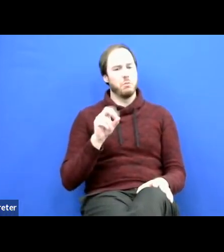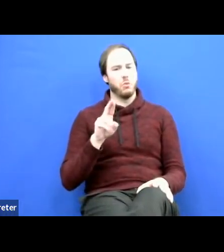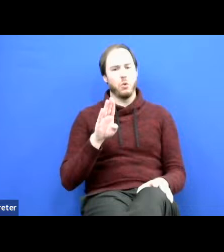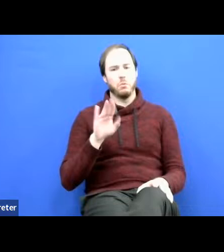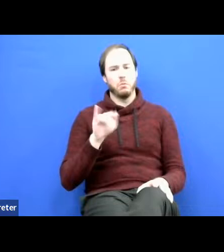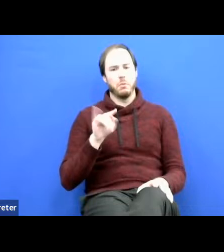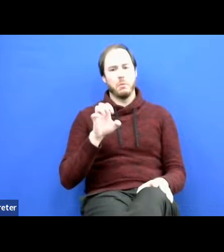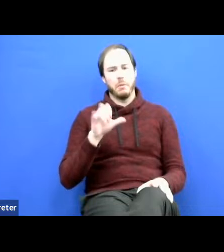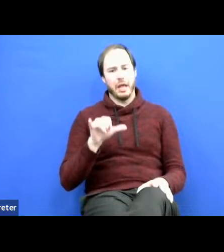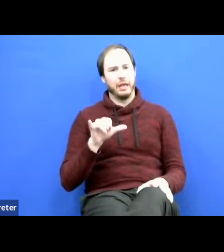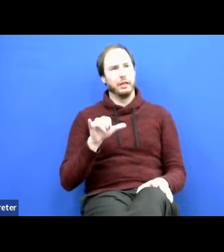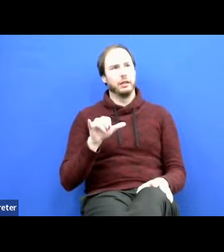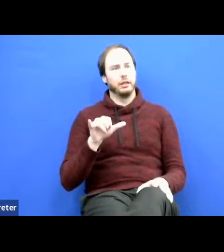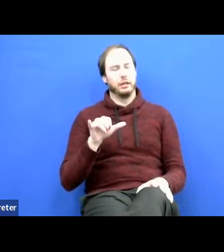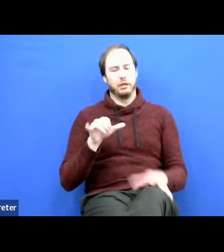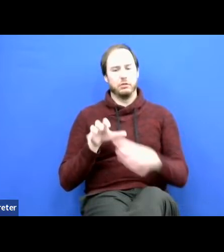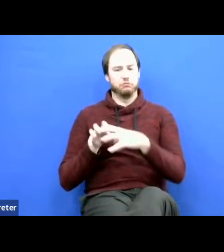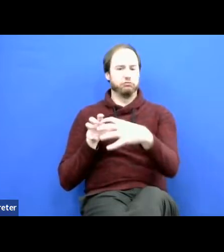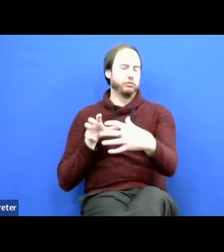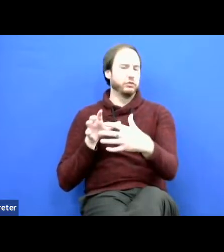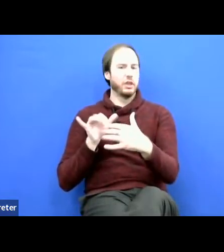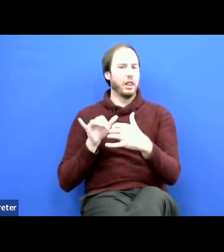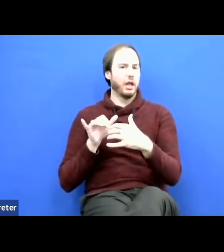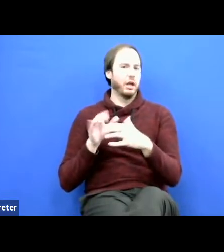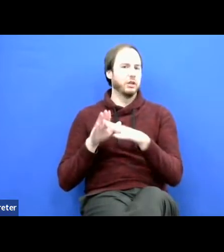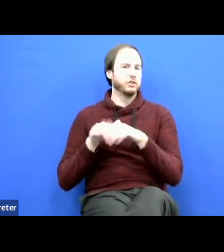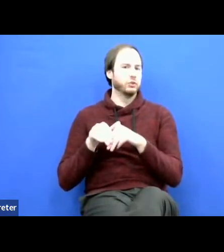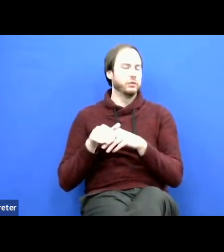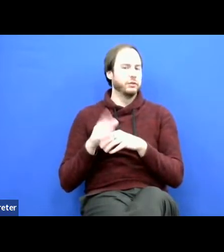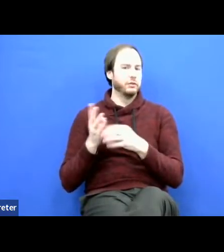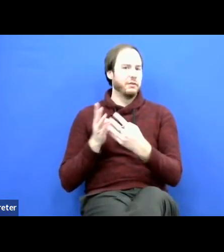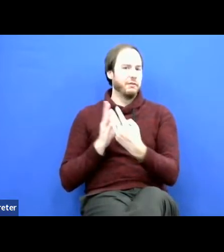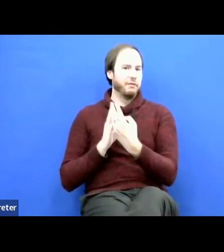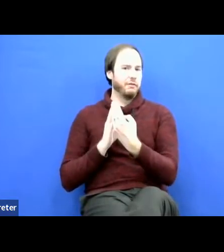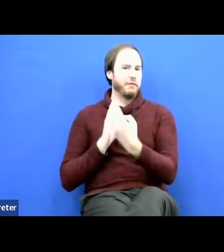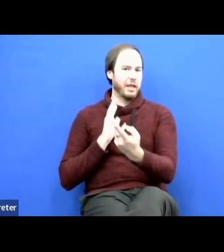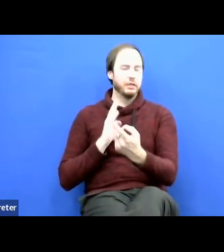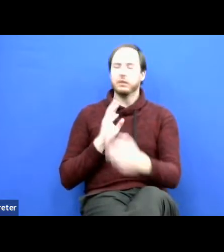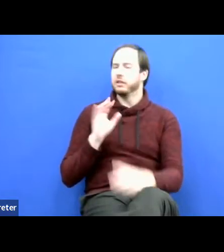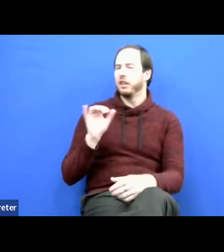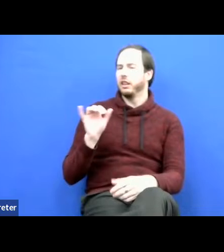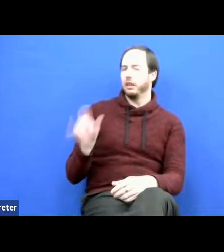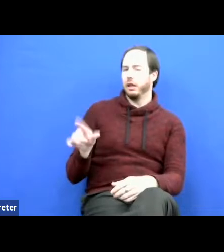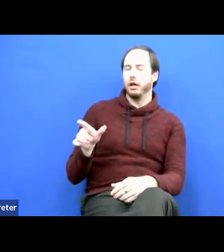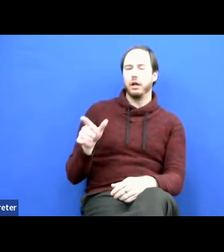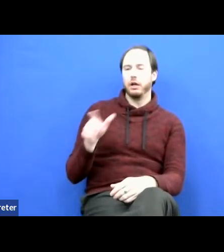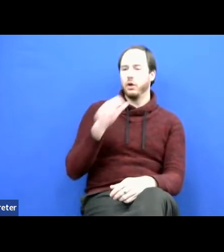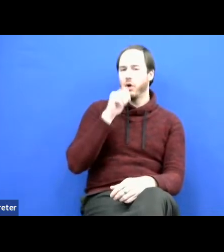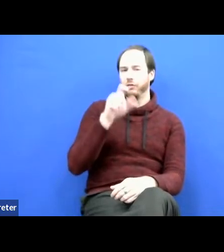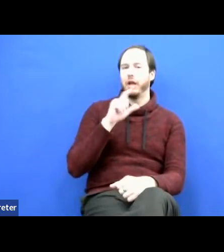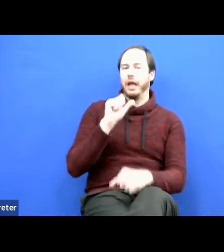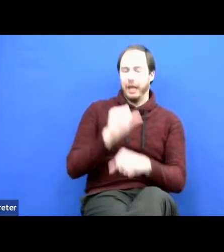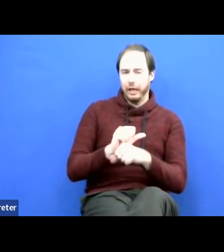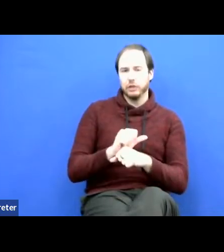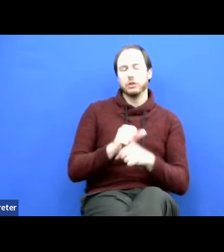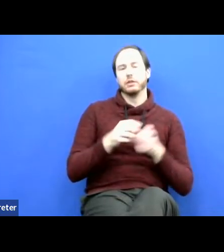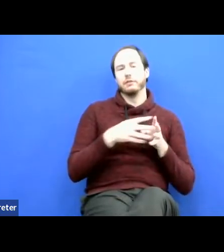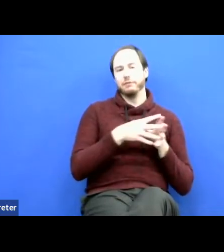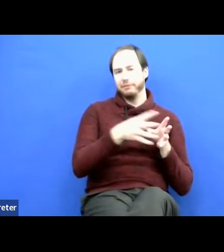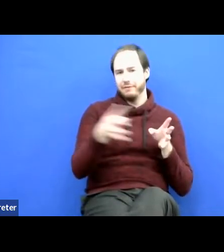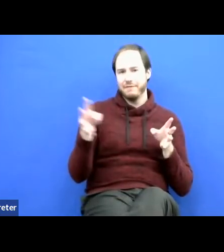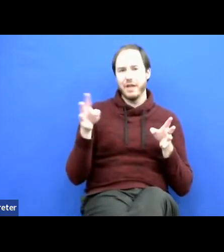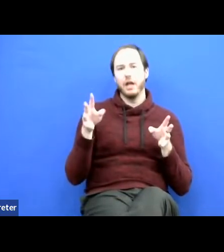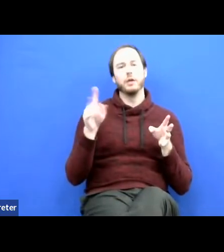tight together. Basically creates a fence. So Right, that can be right. done too. Yeah, that's what I'm saying. Yeah. It doesn't necessarily have to be a